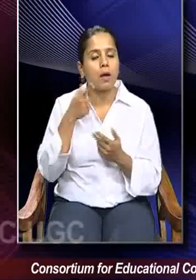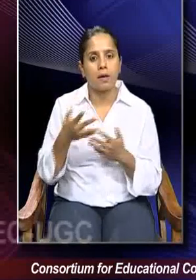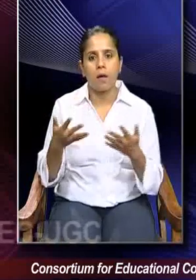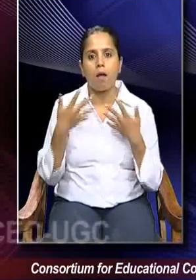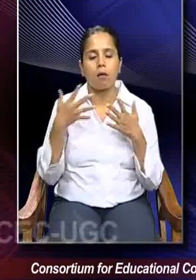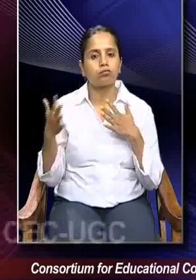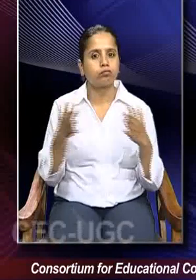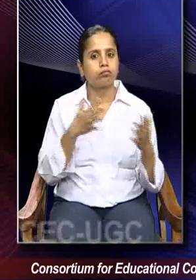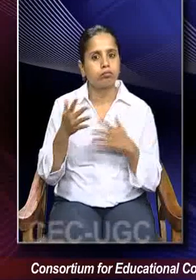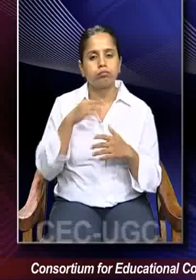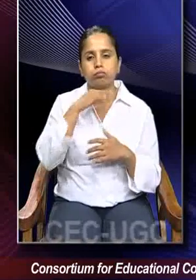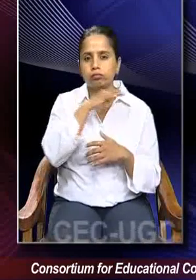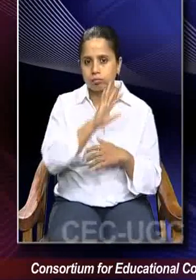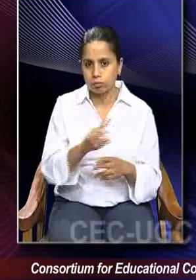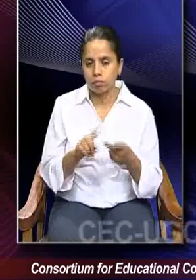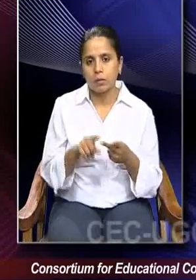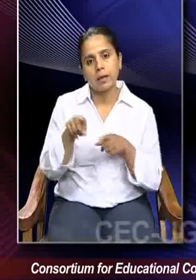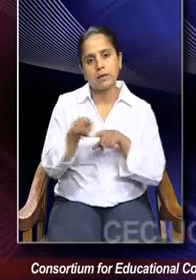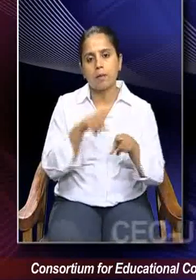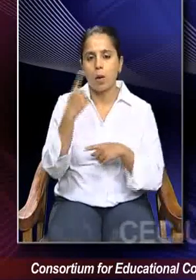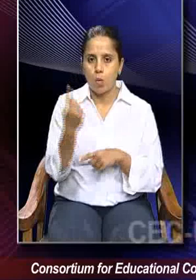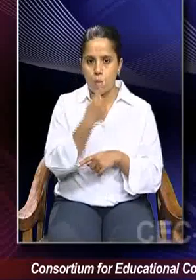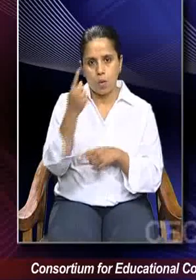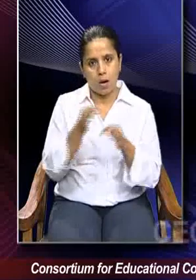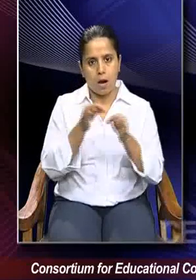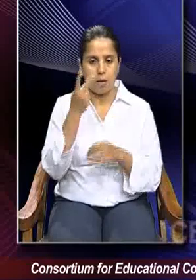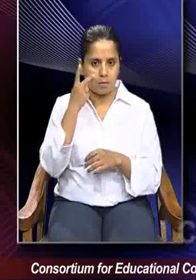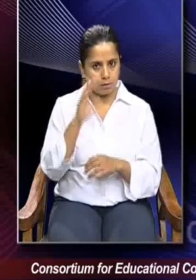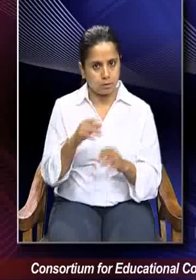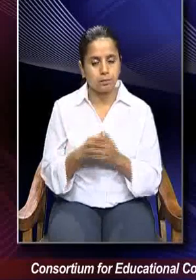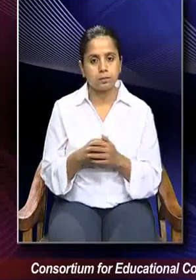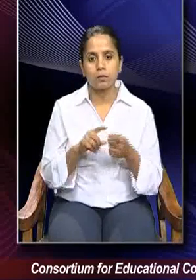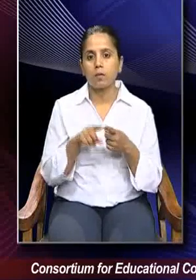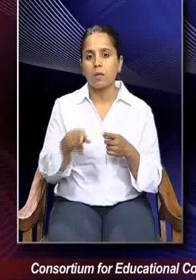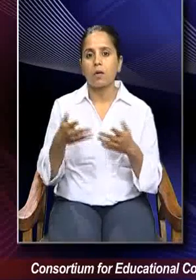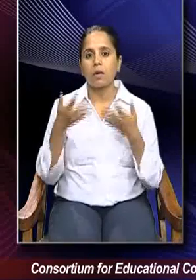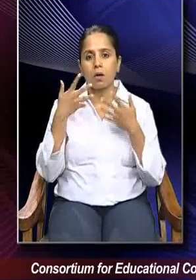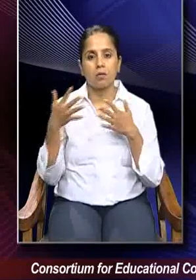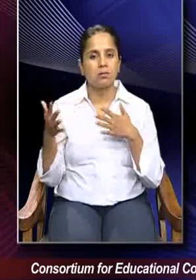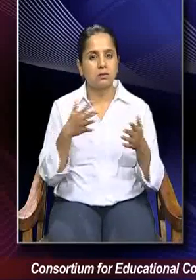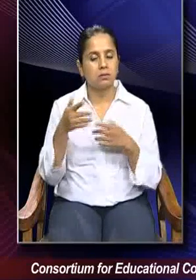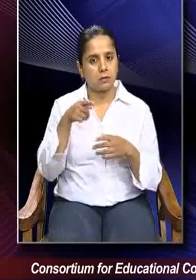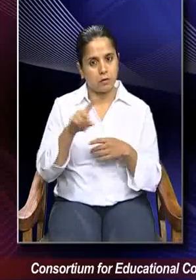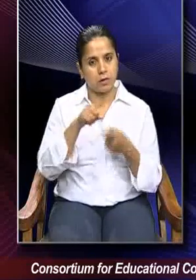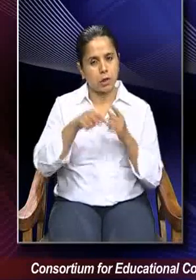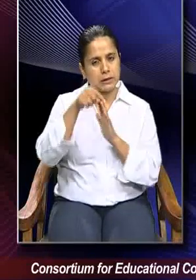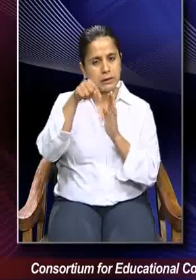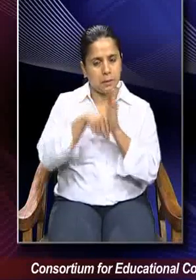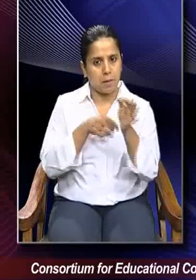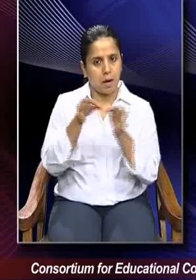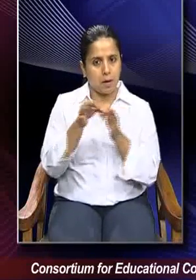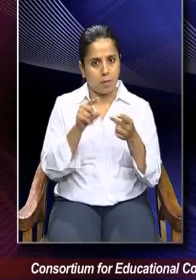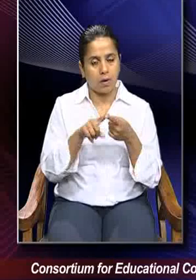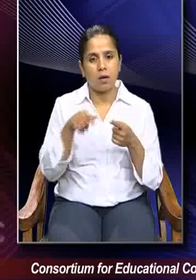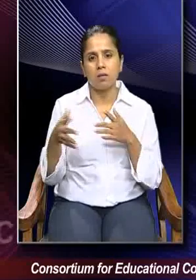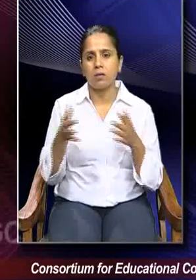pollution. For example, we take one by one. Well, let us take air pollution and go deeper. Air pollution in